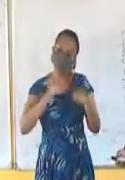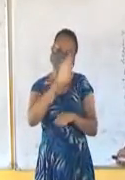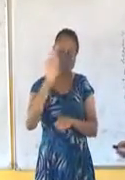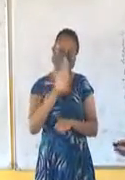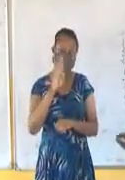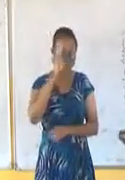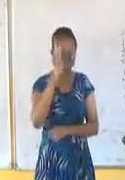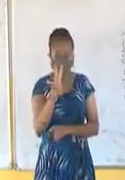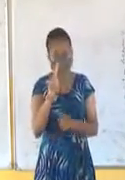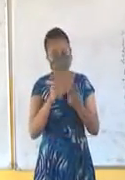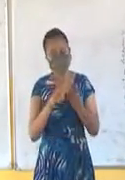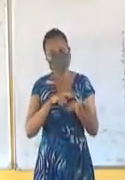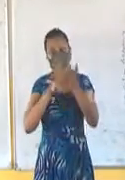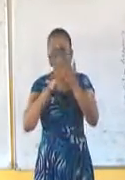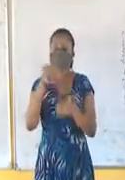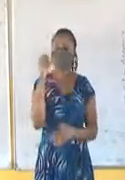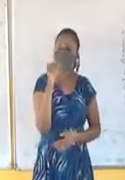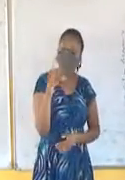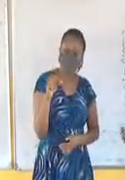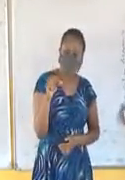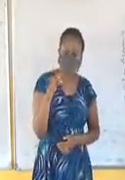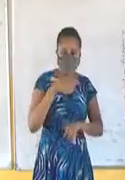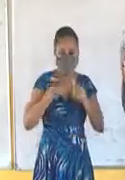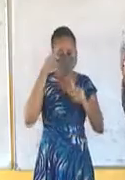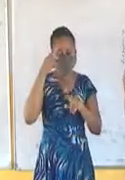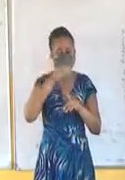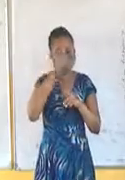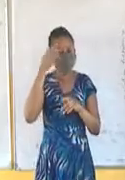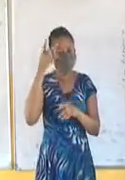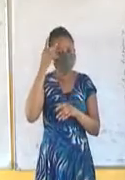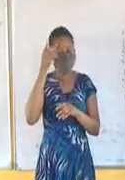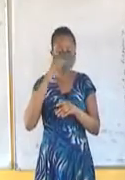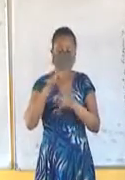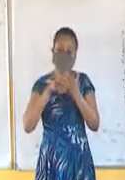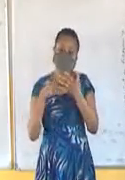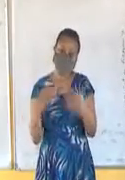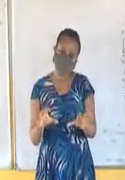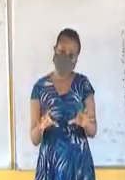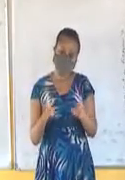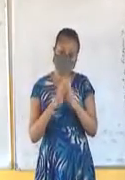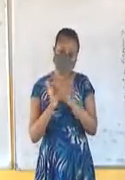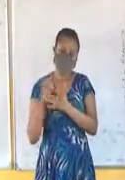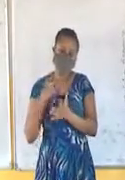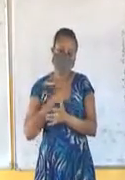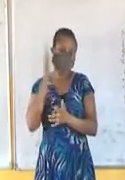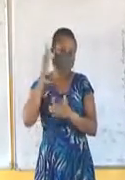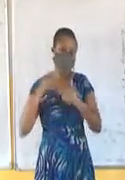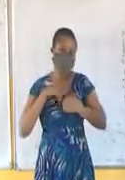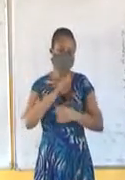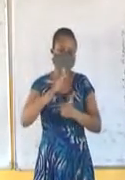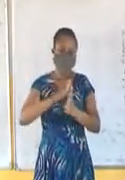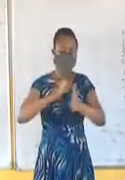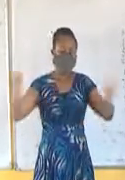units. But for the purpose of this class, so that we have a very large graph, let us